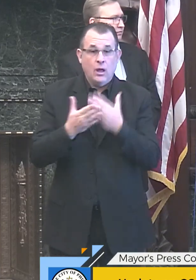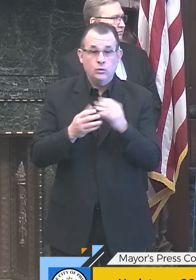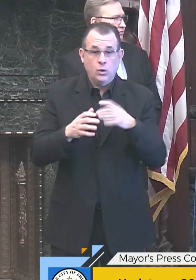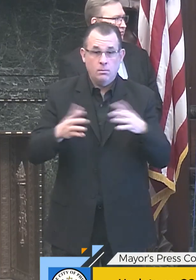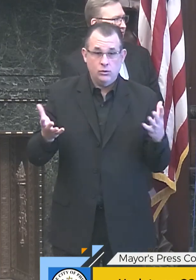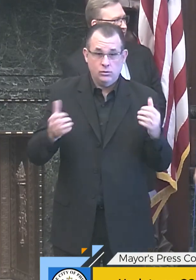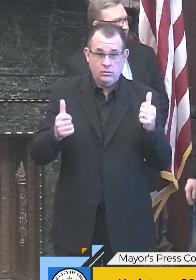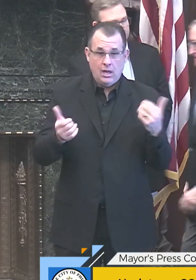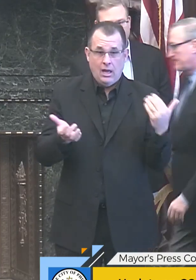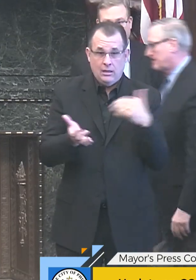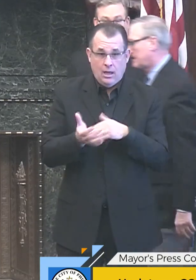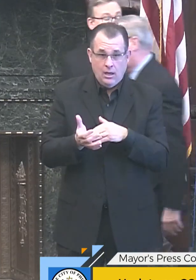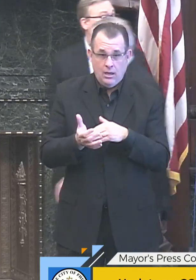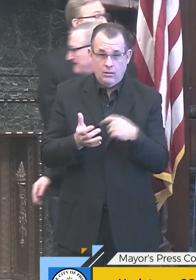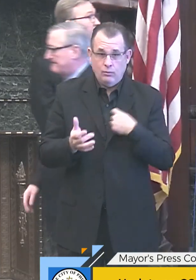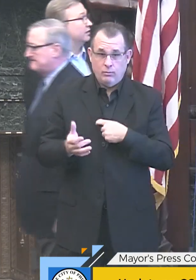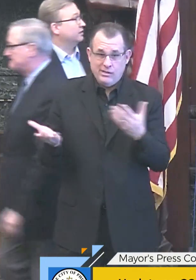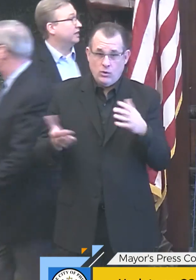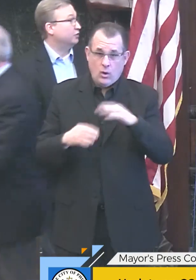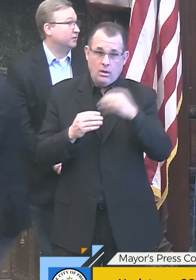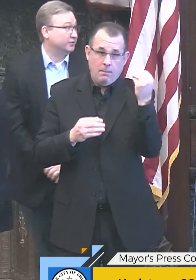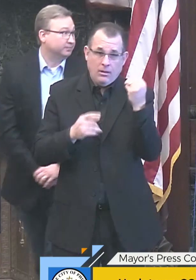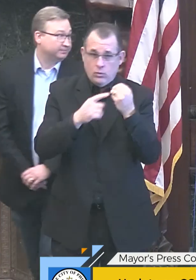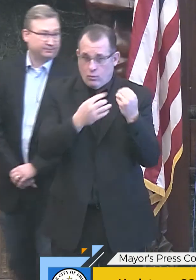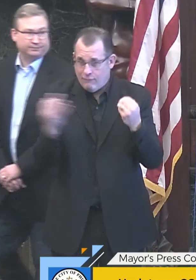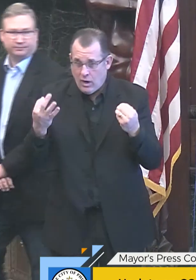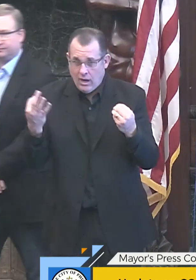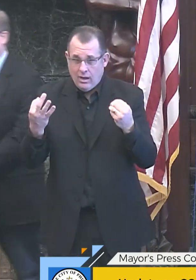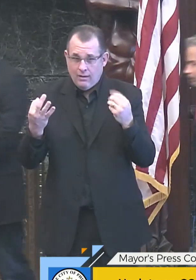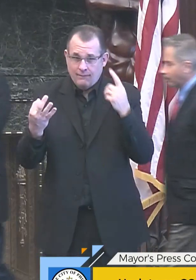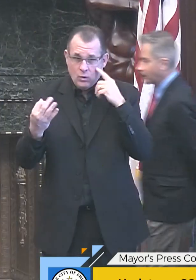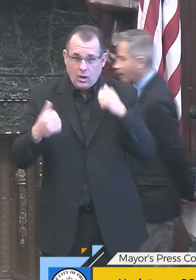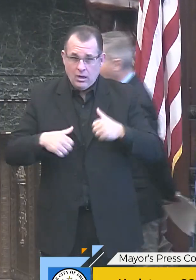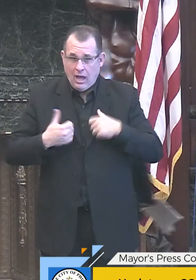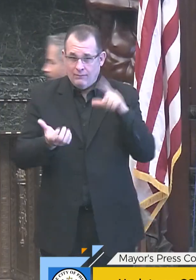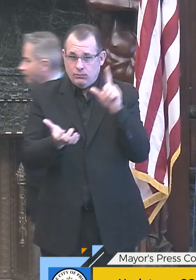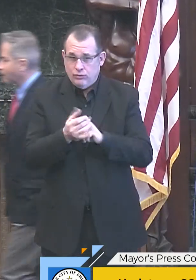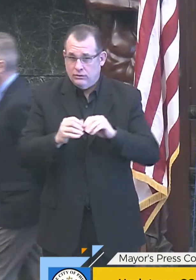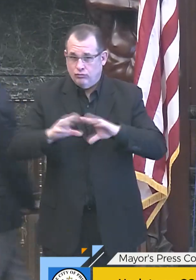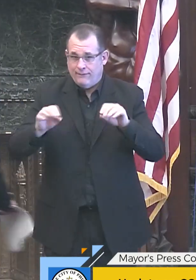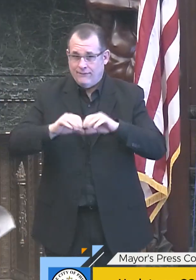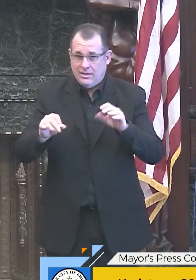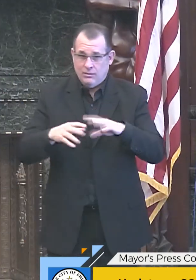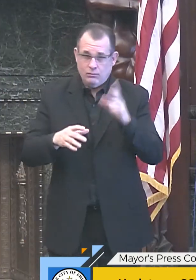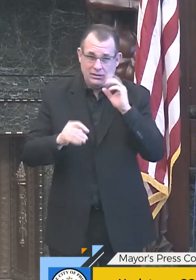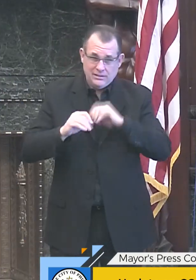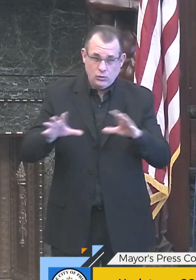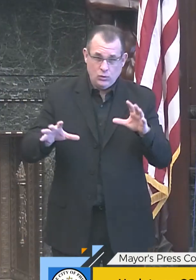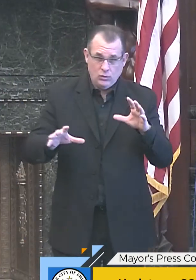Again, we are on a Monday to Friday schedule for these live press briefings. We will issue press